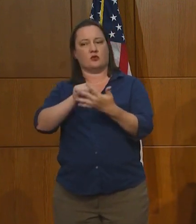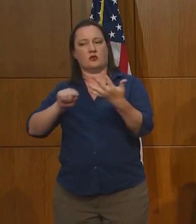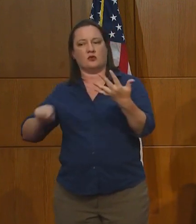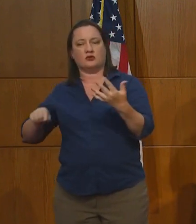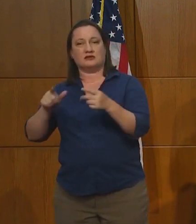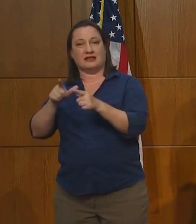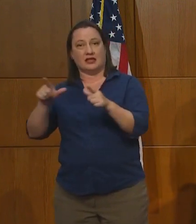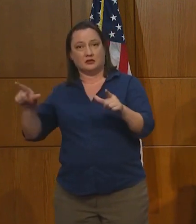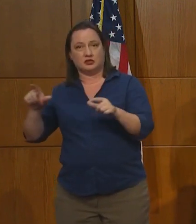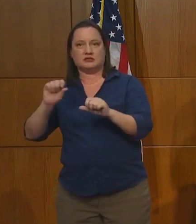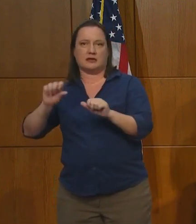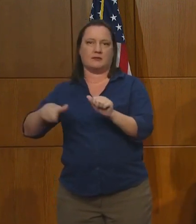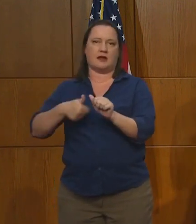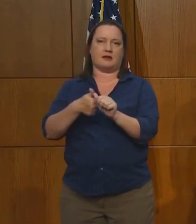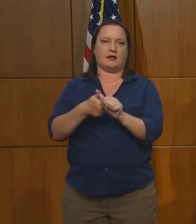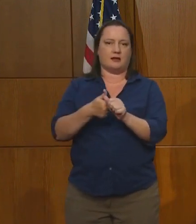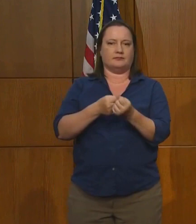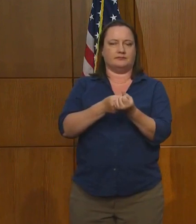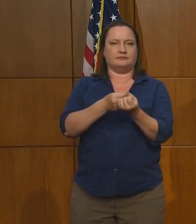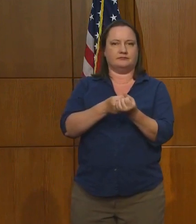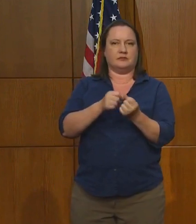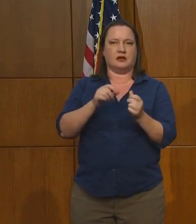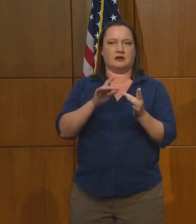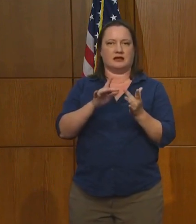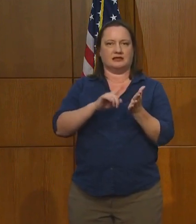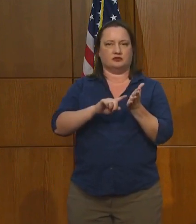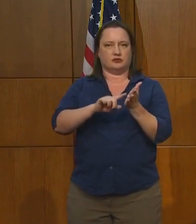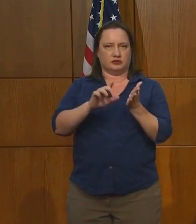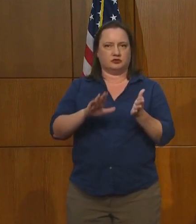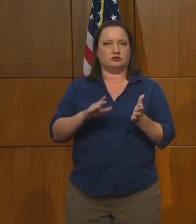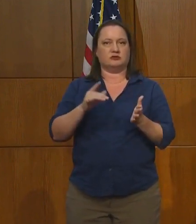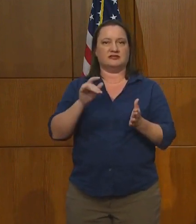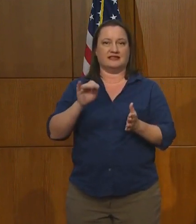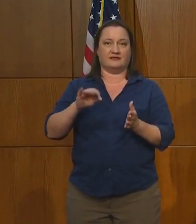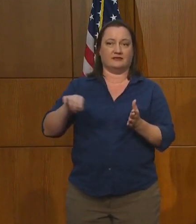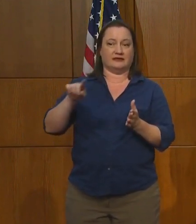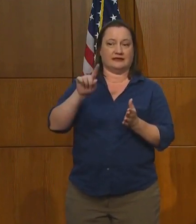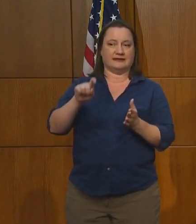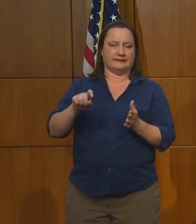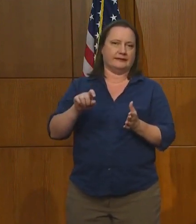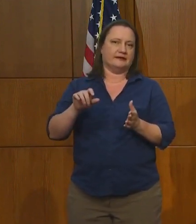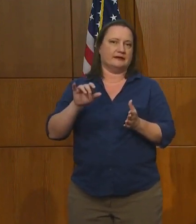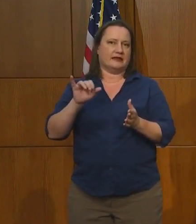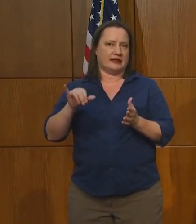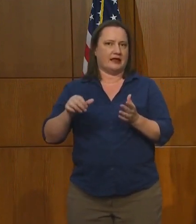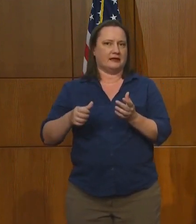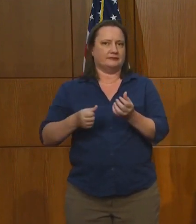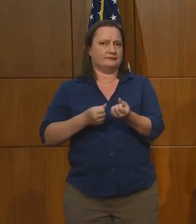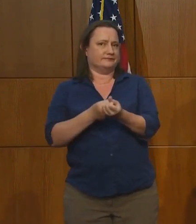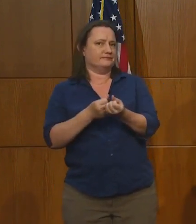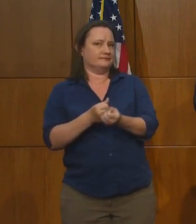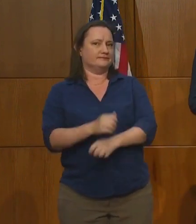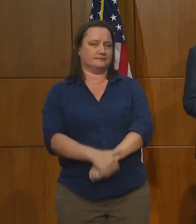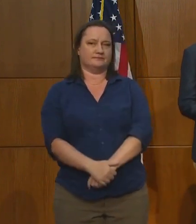up contact tracers in areas that need that kind of capability.